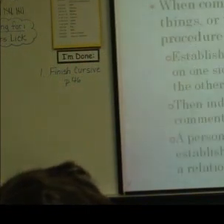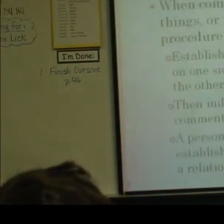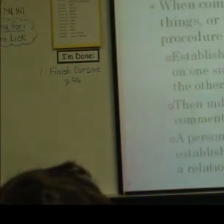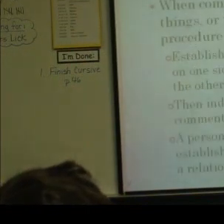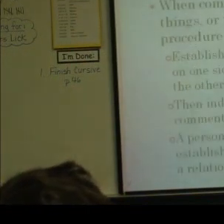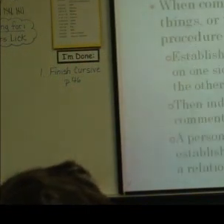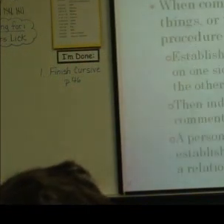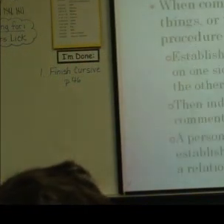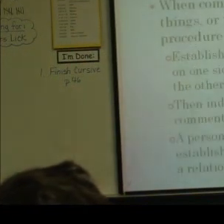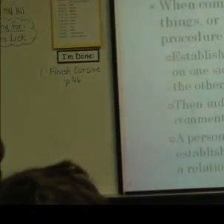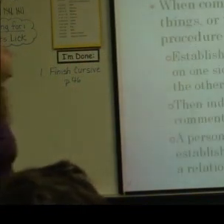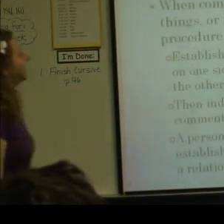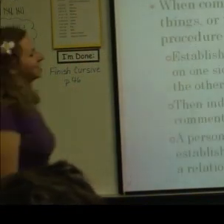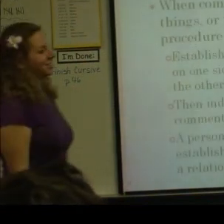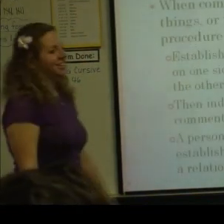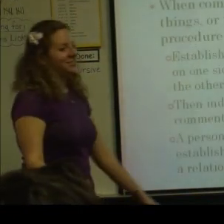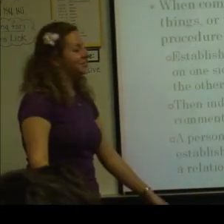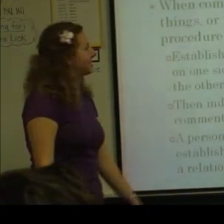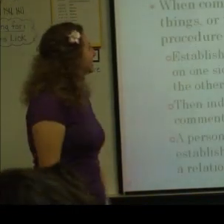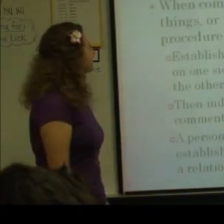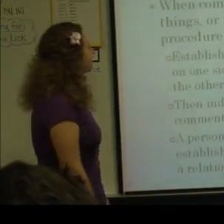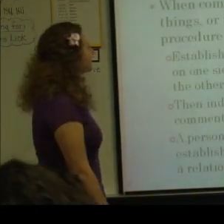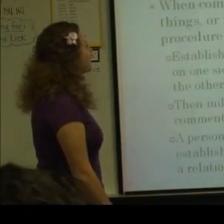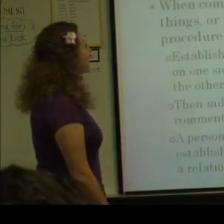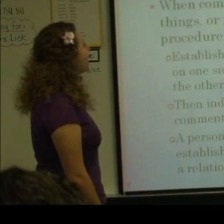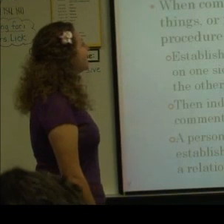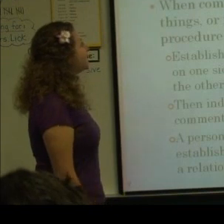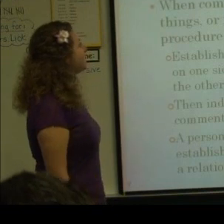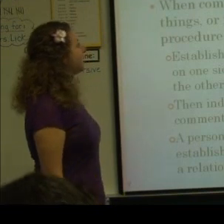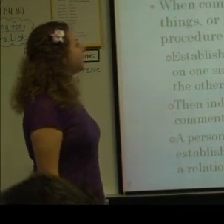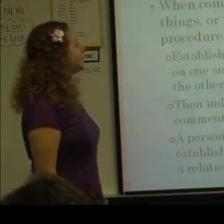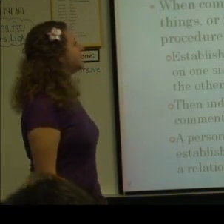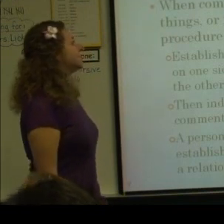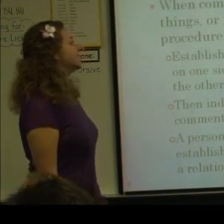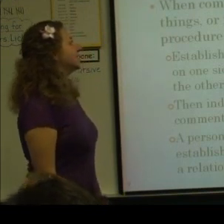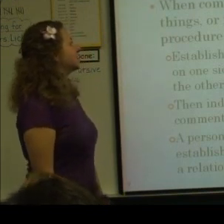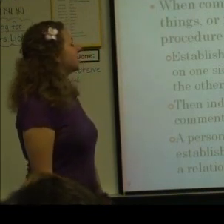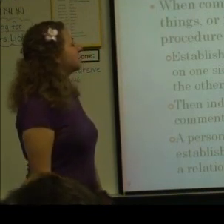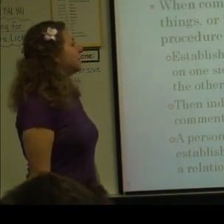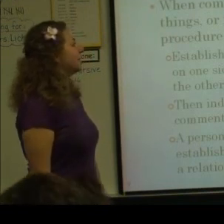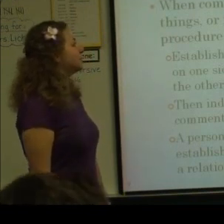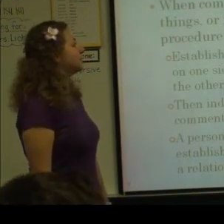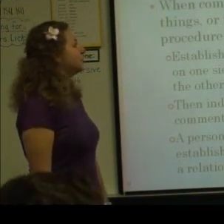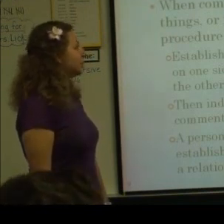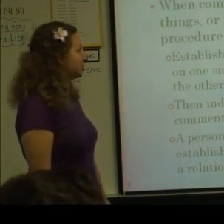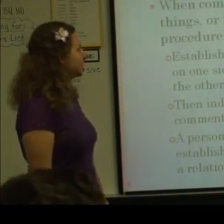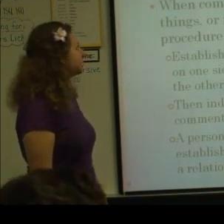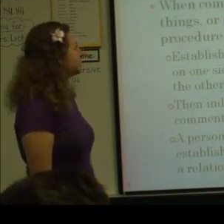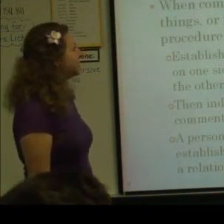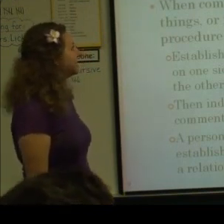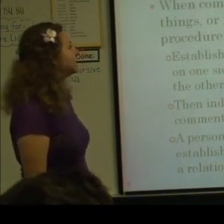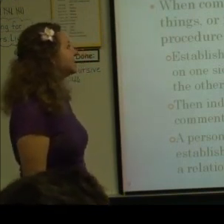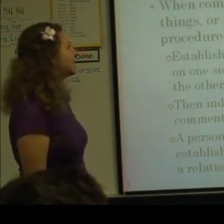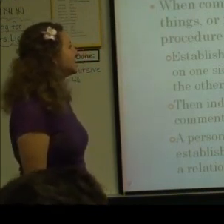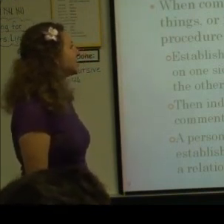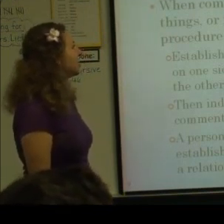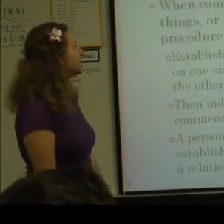I know. And I just said it was awesome. Okay, comparative sentences. When comparing two persons, places, things, or